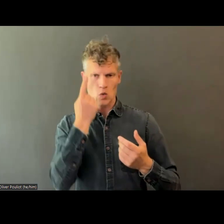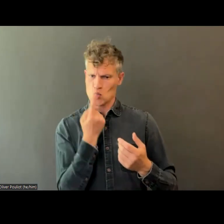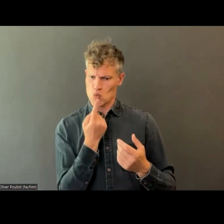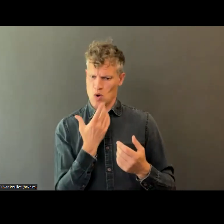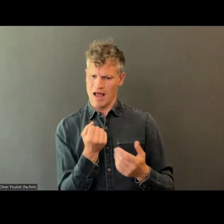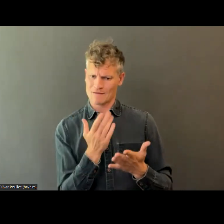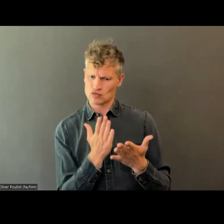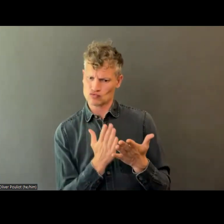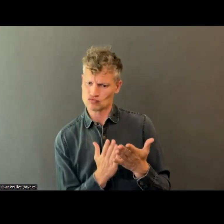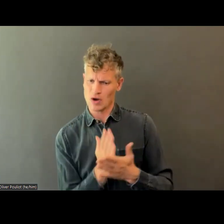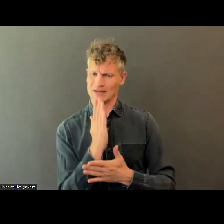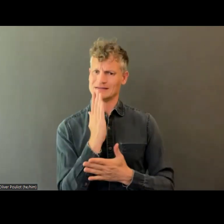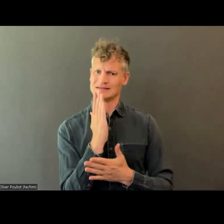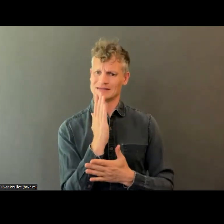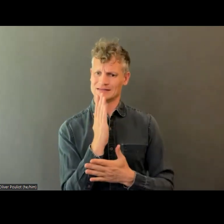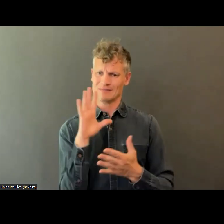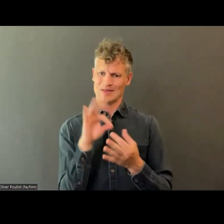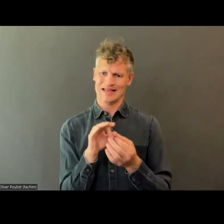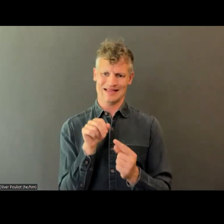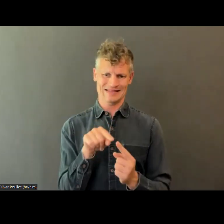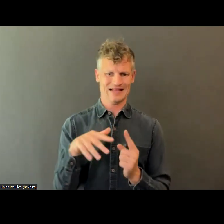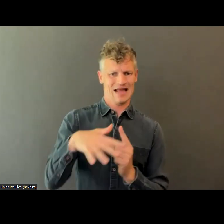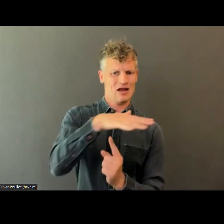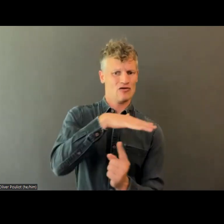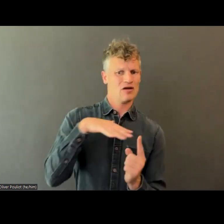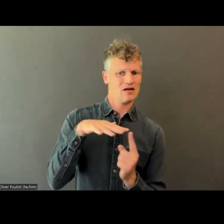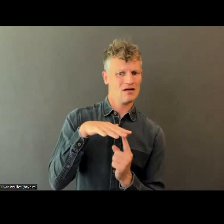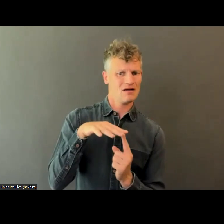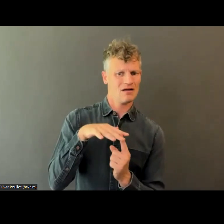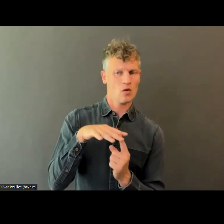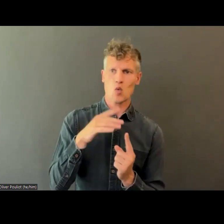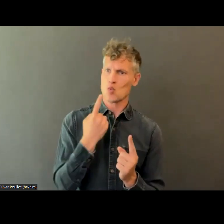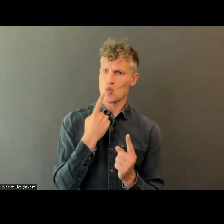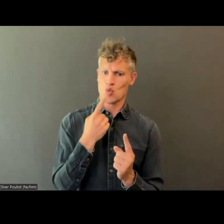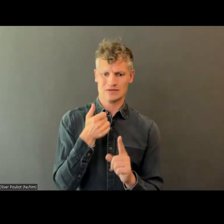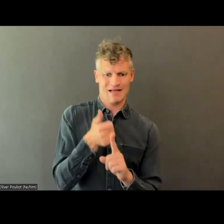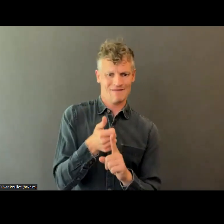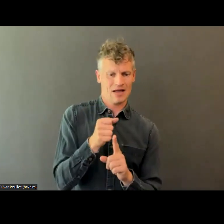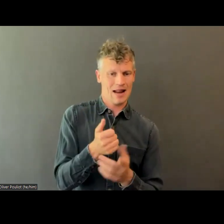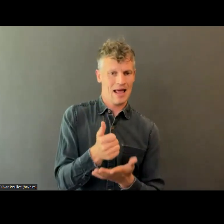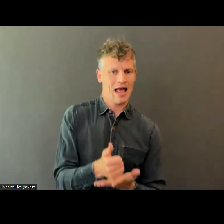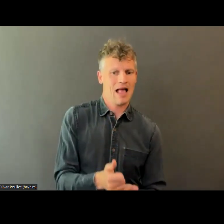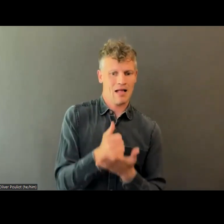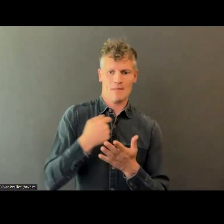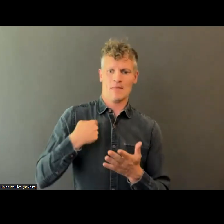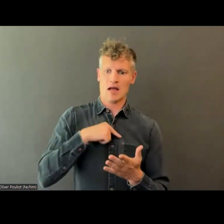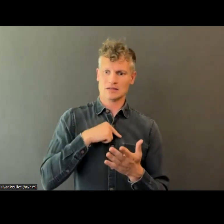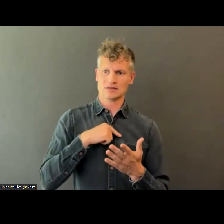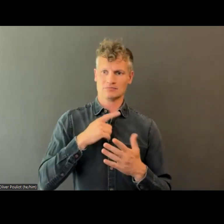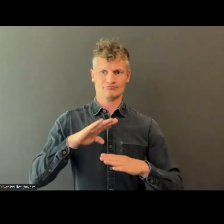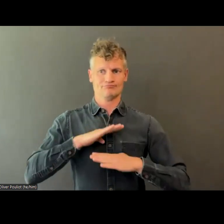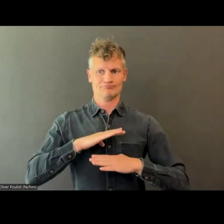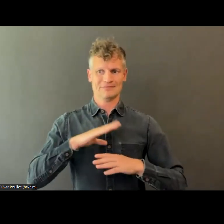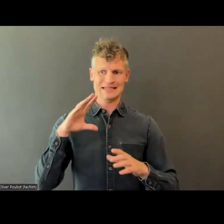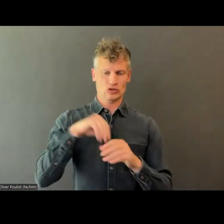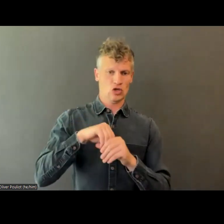and assess that requirement, our job is then supply selection. How do we then make sure at point of supply selection,